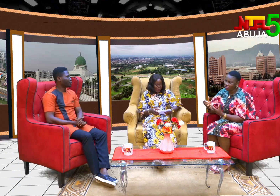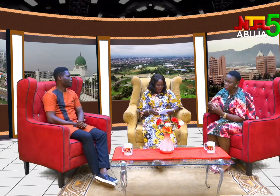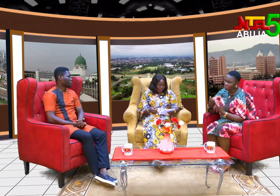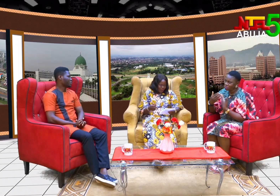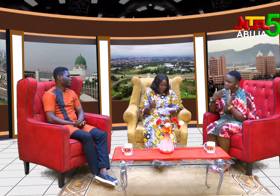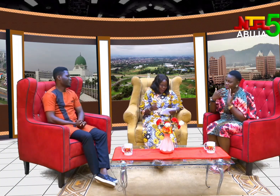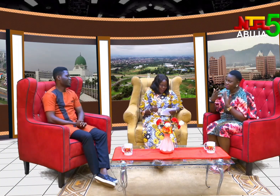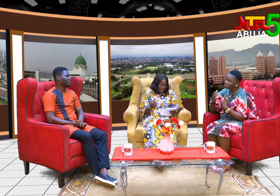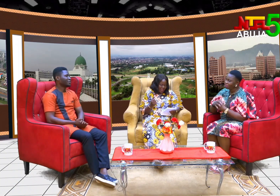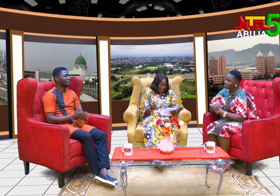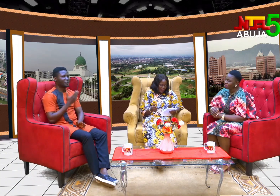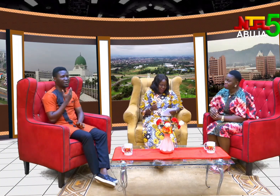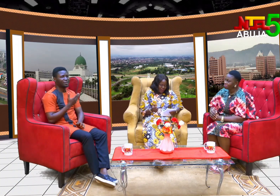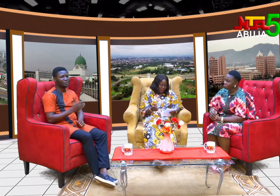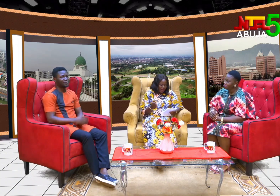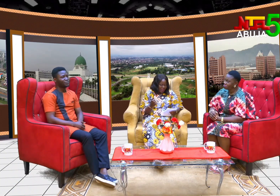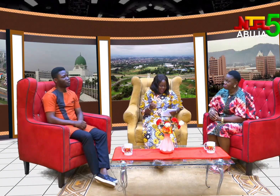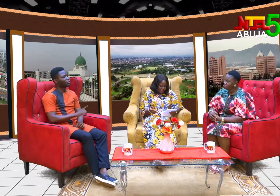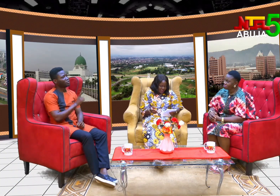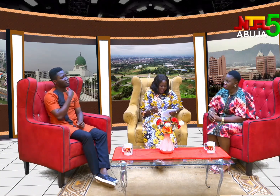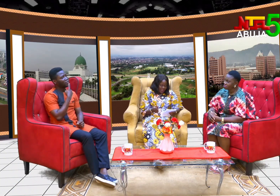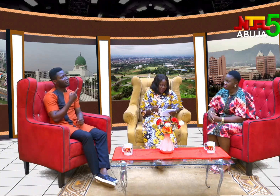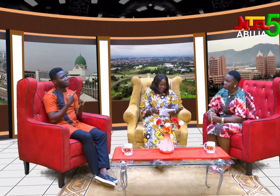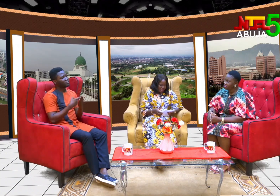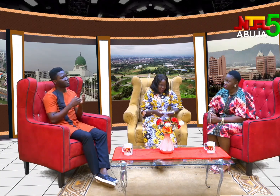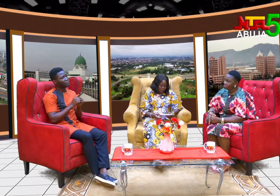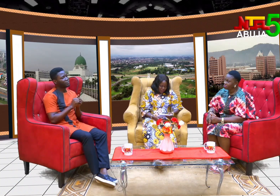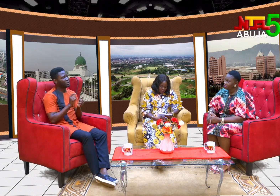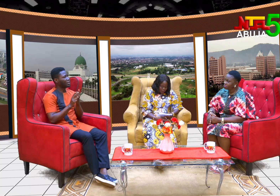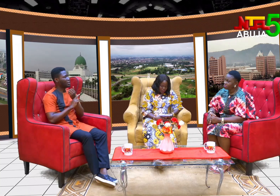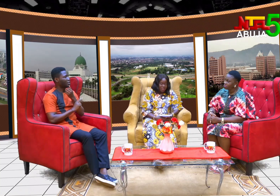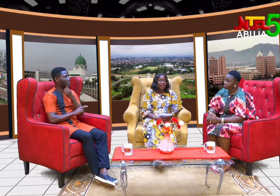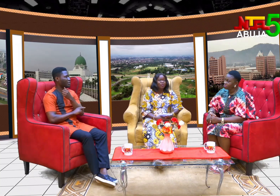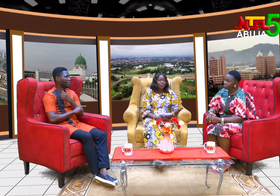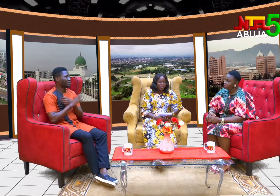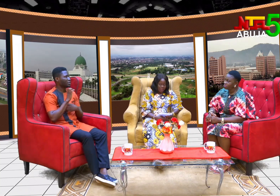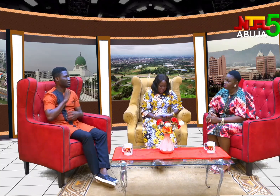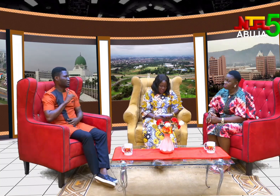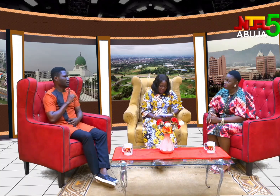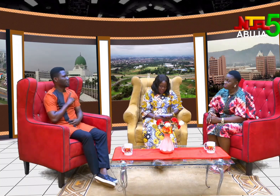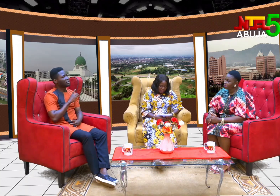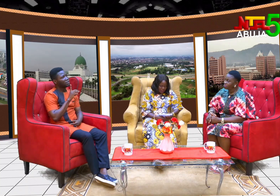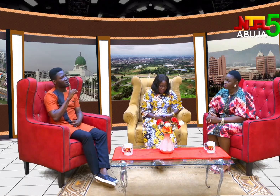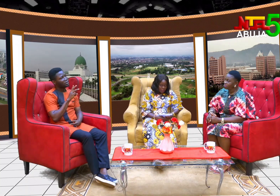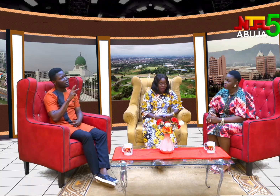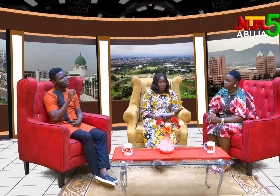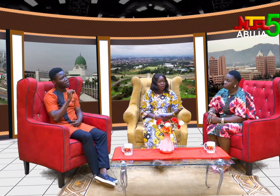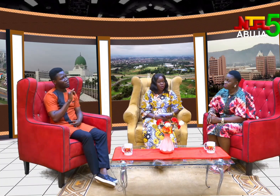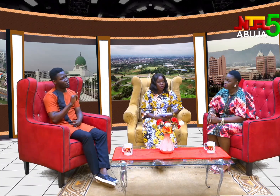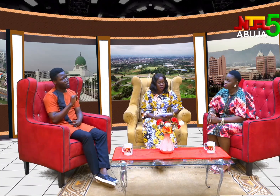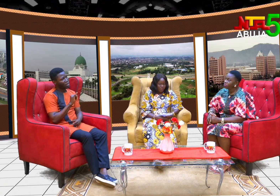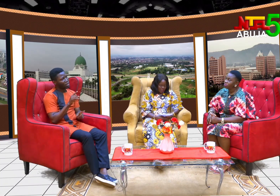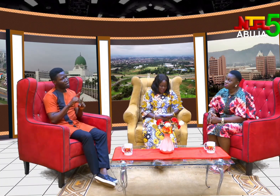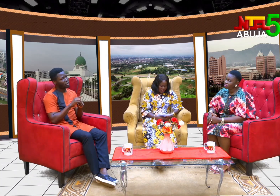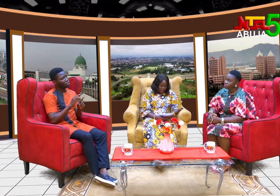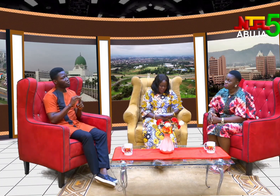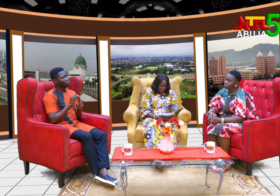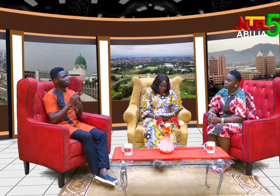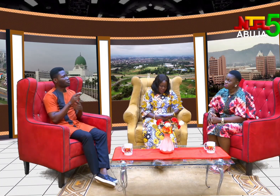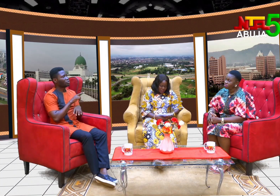been speaking with Helen Bayoko Alasi, the Executive Director, Deaf Women Aloud Initiative, and also the National President,